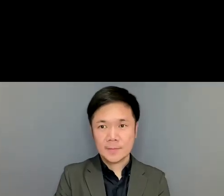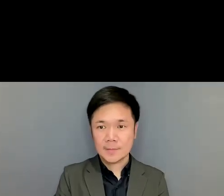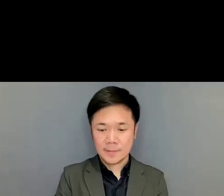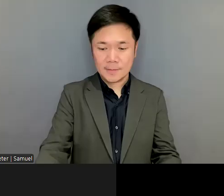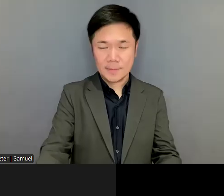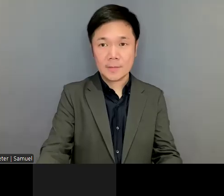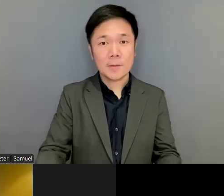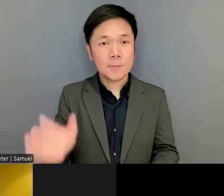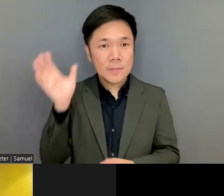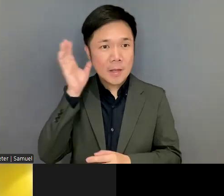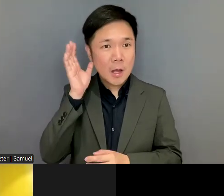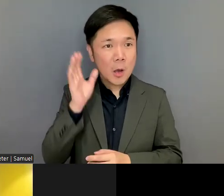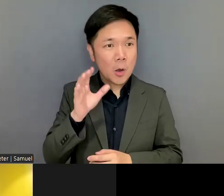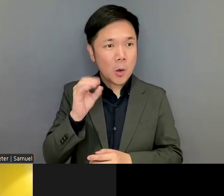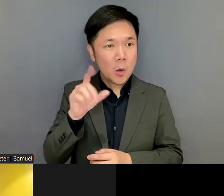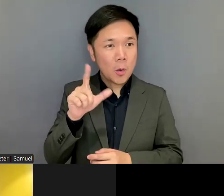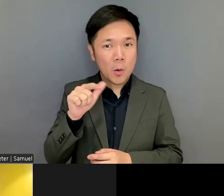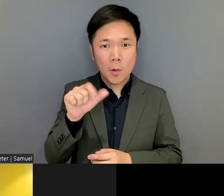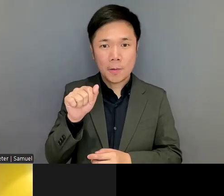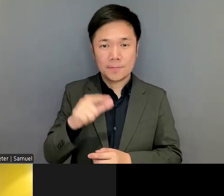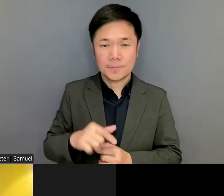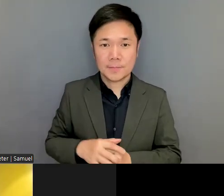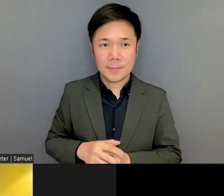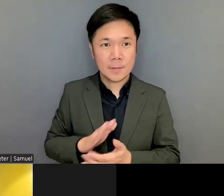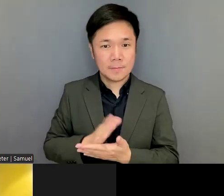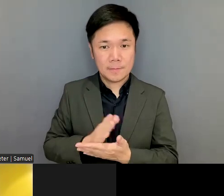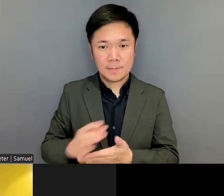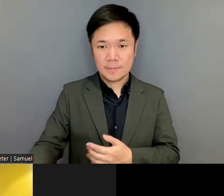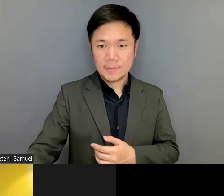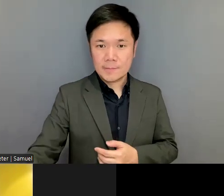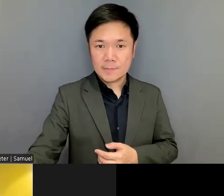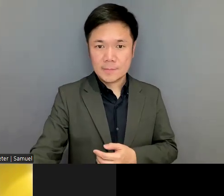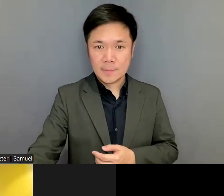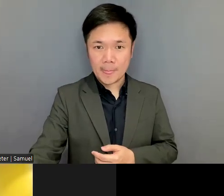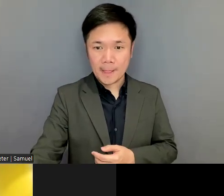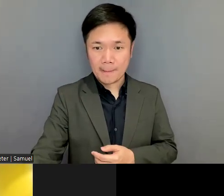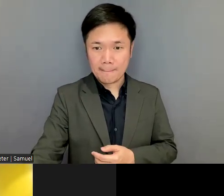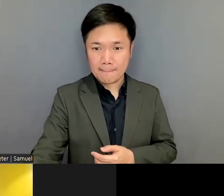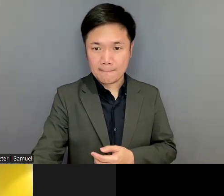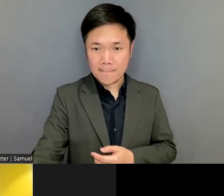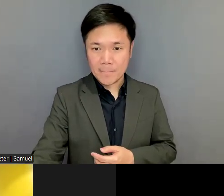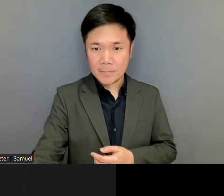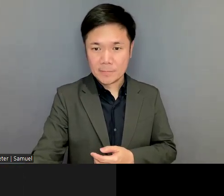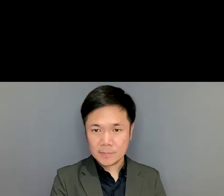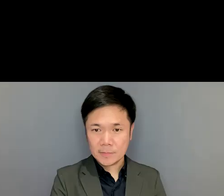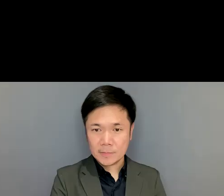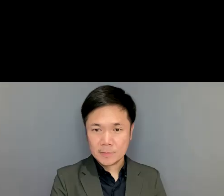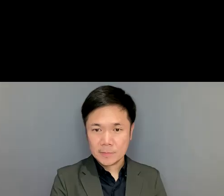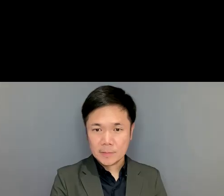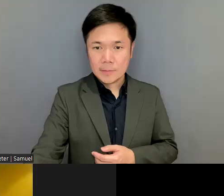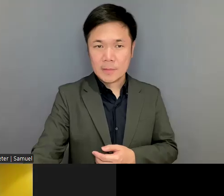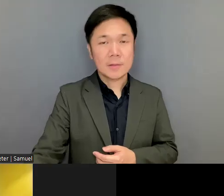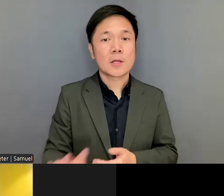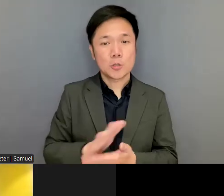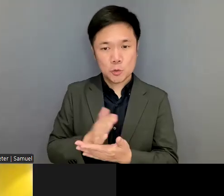Would you listen to us, Olga? I know you have the interpretation. Just to mention that Olga will be speaking in Spanish for those who